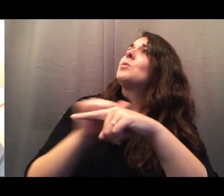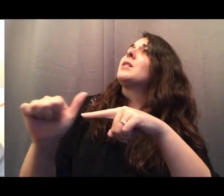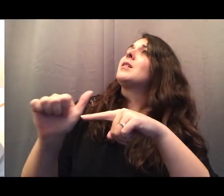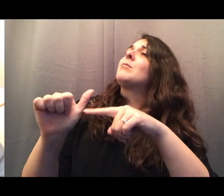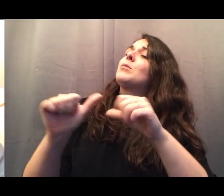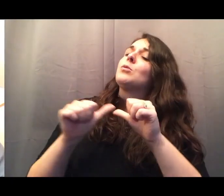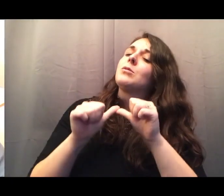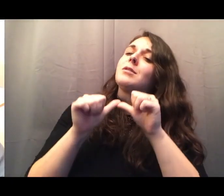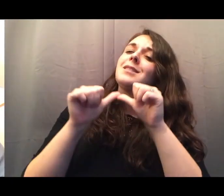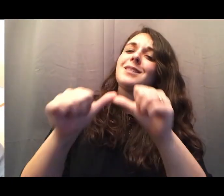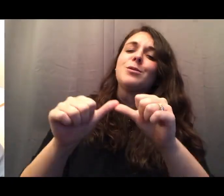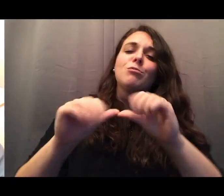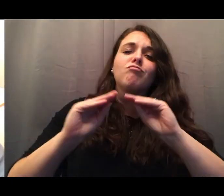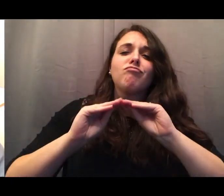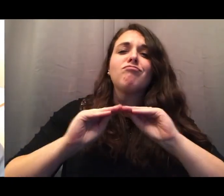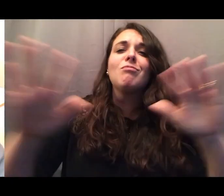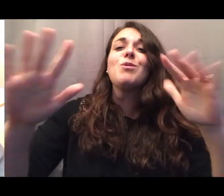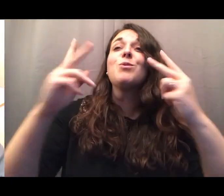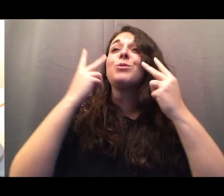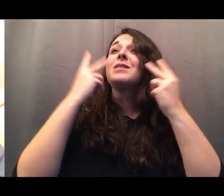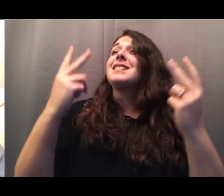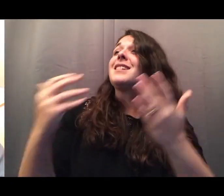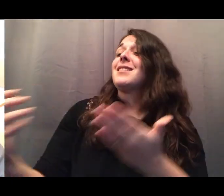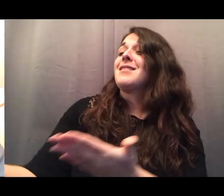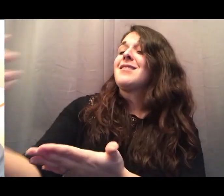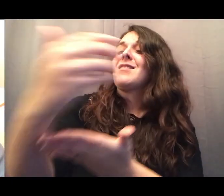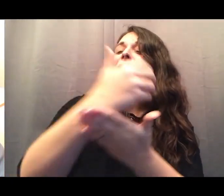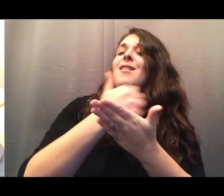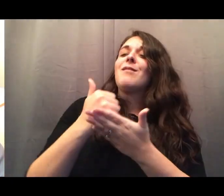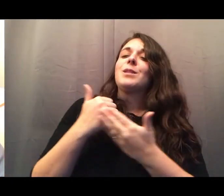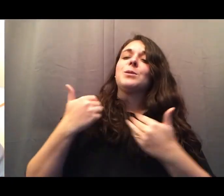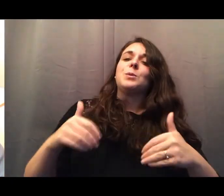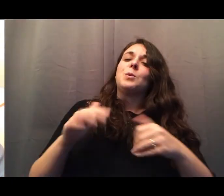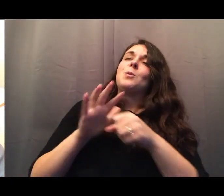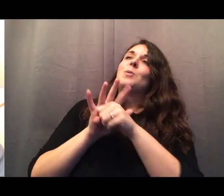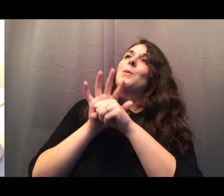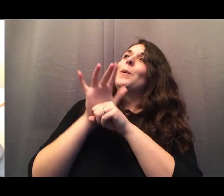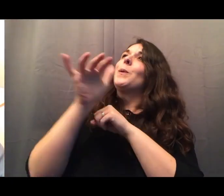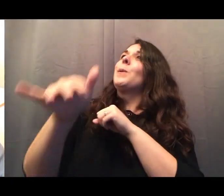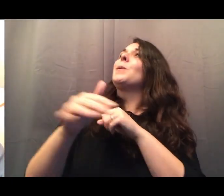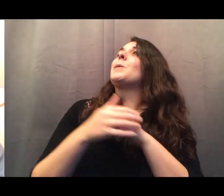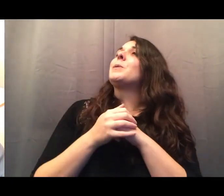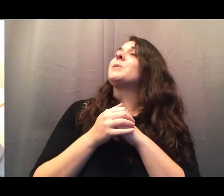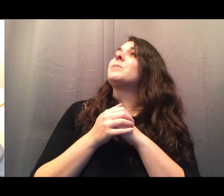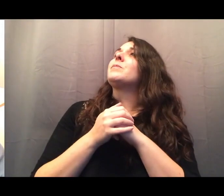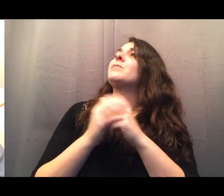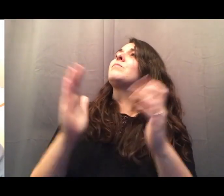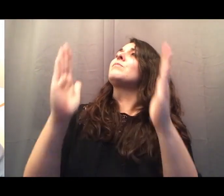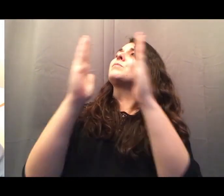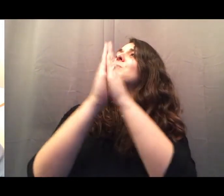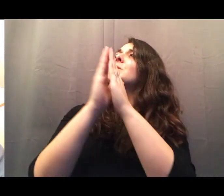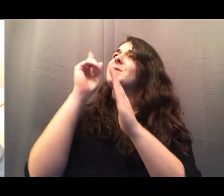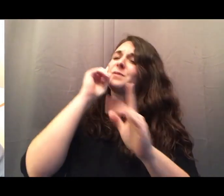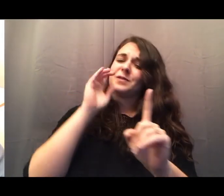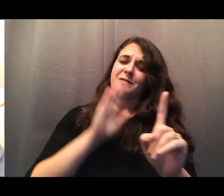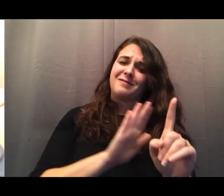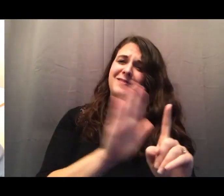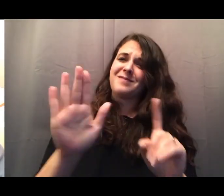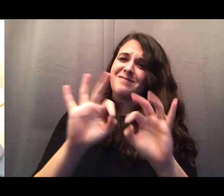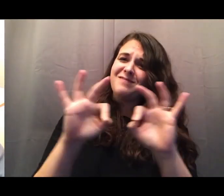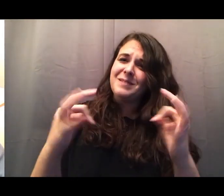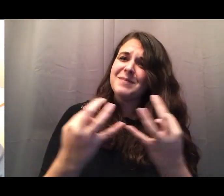them to reap a harvest that is bountiful. Father God, I pray for their